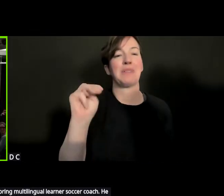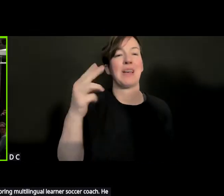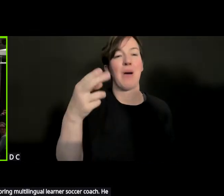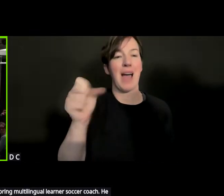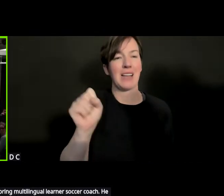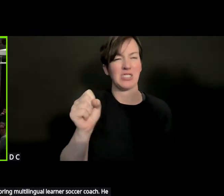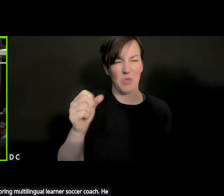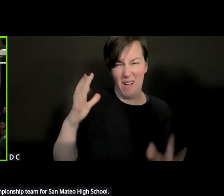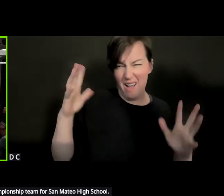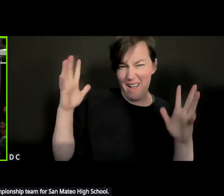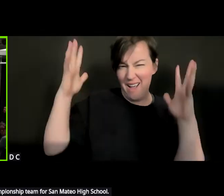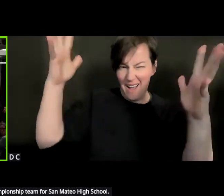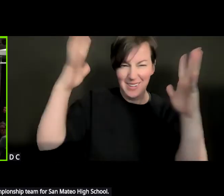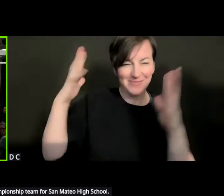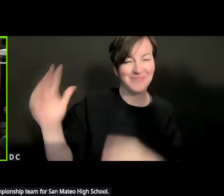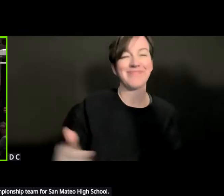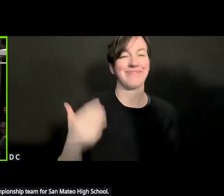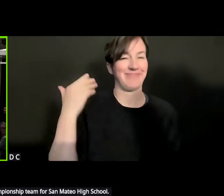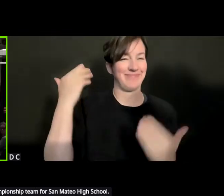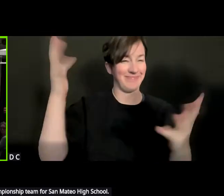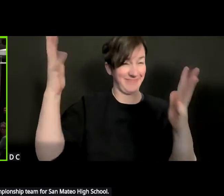them a big round of applause.